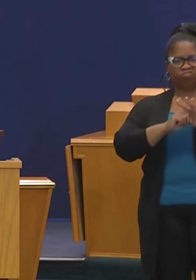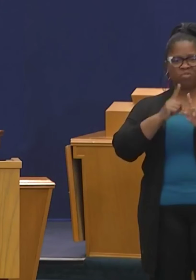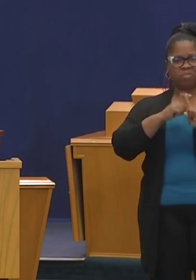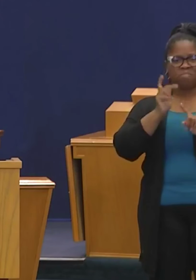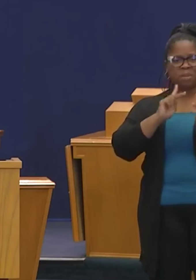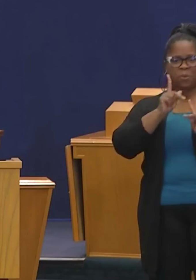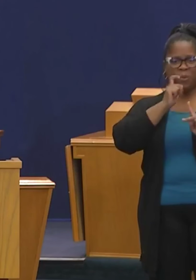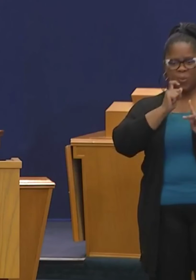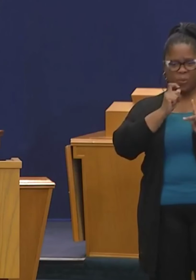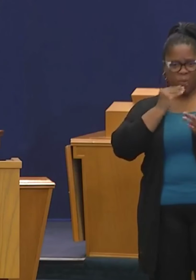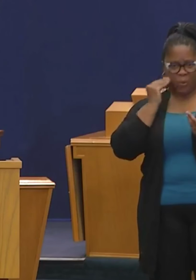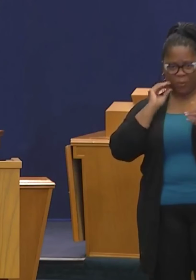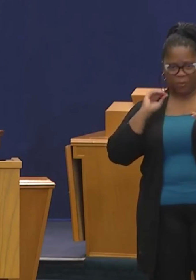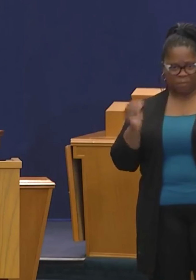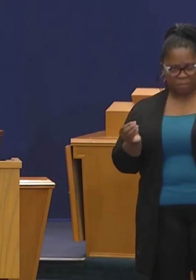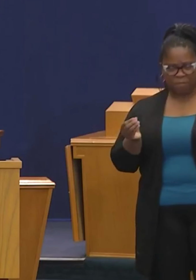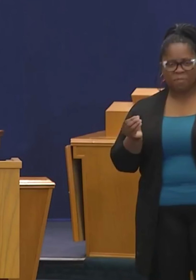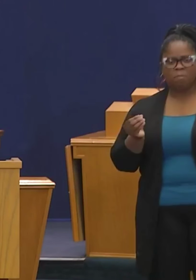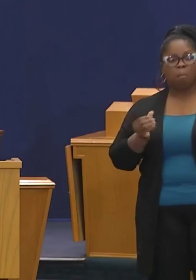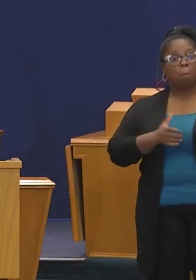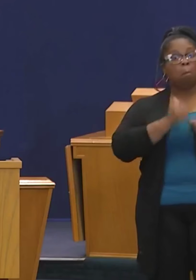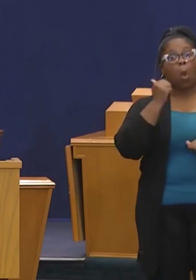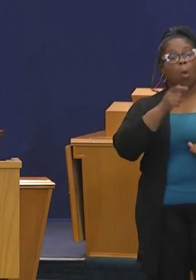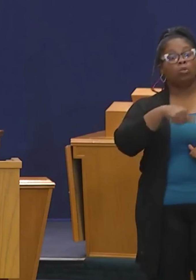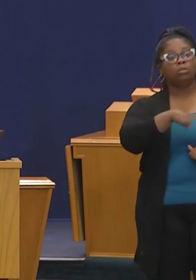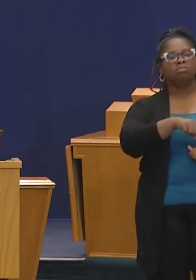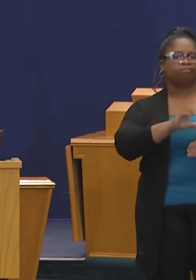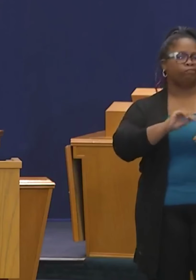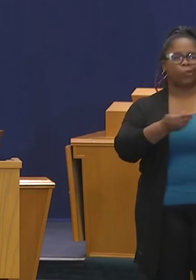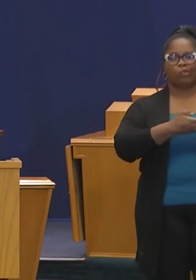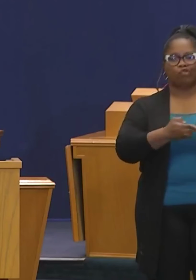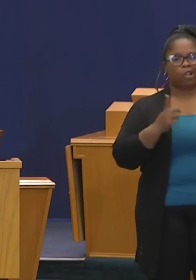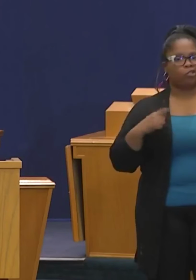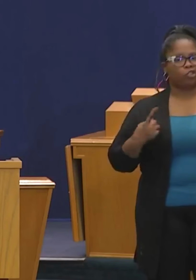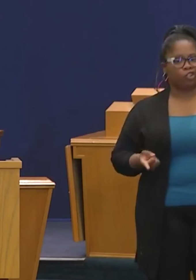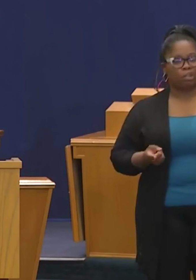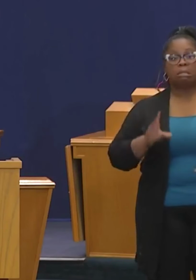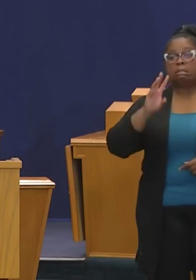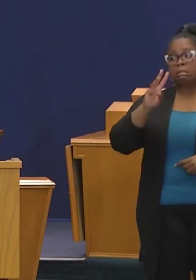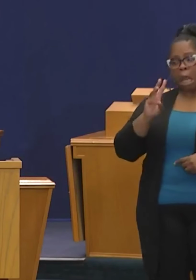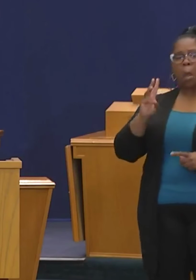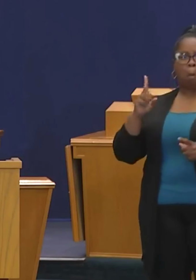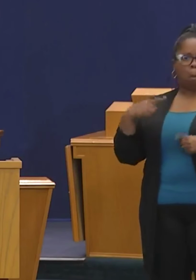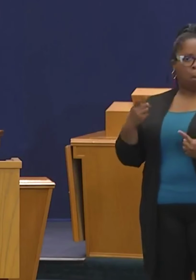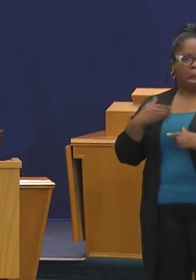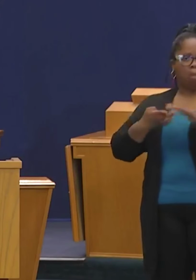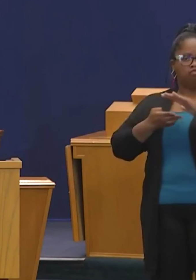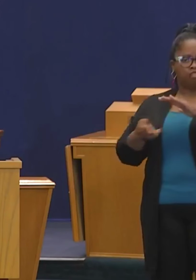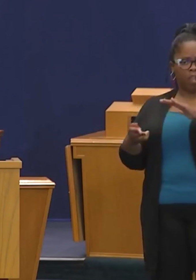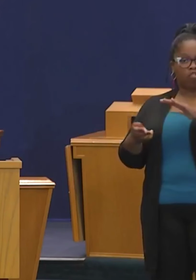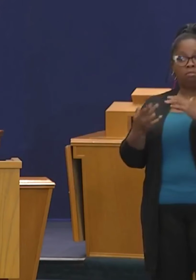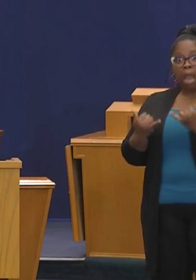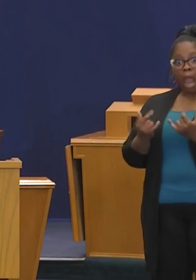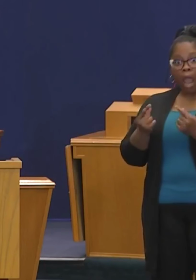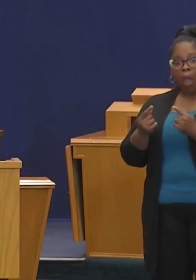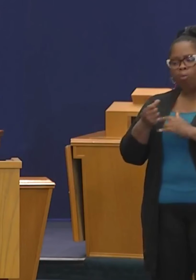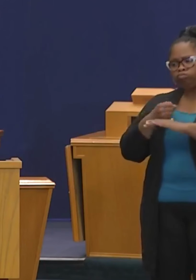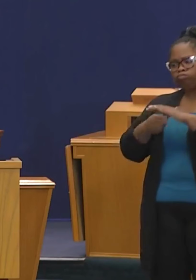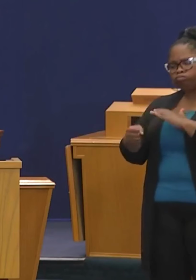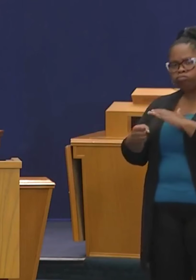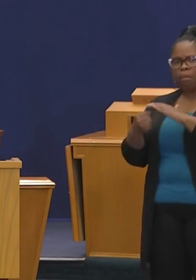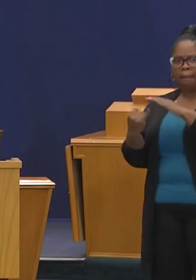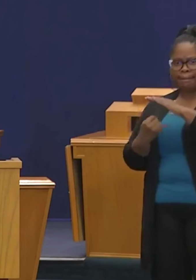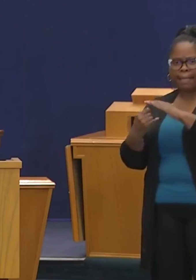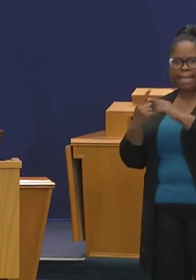experiencing homelessness. The majority were unsheltered. There are 6 who were sheltered, and they're appropriately isolated, and